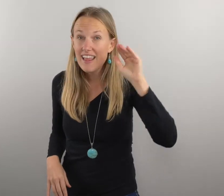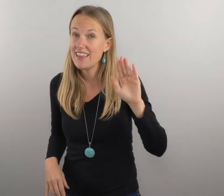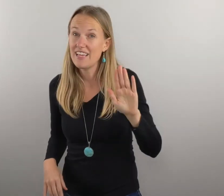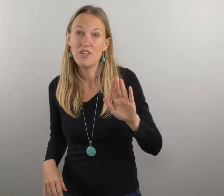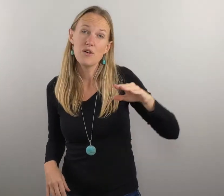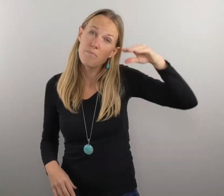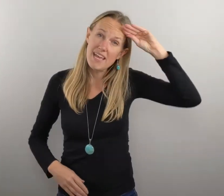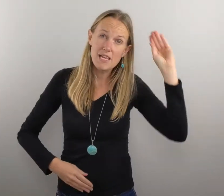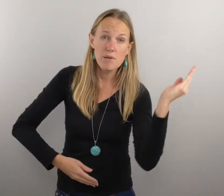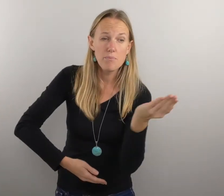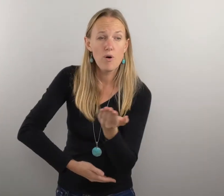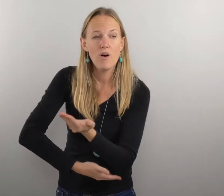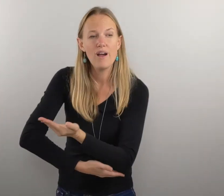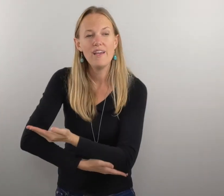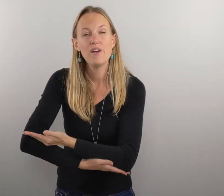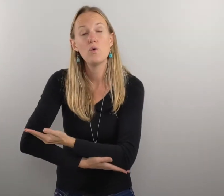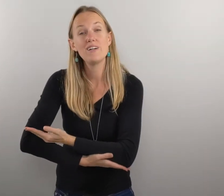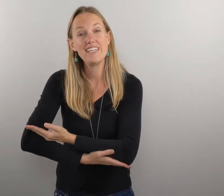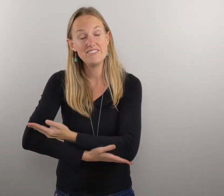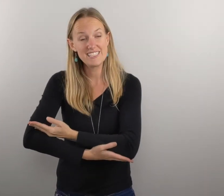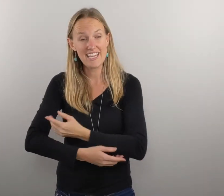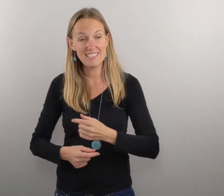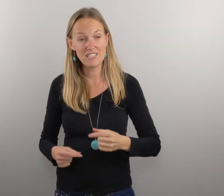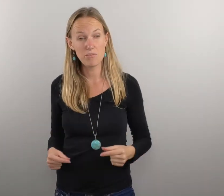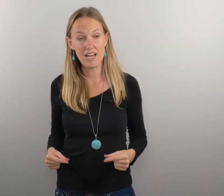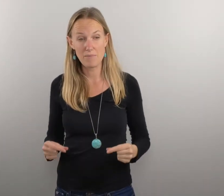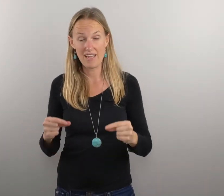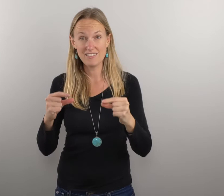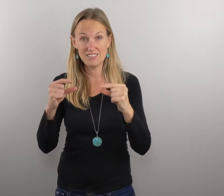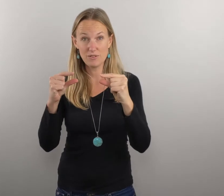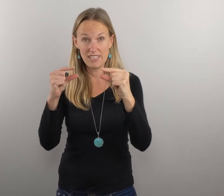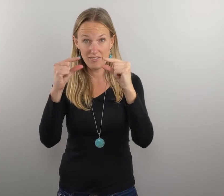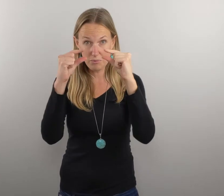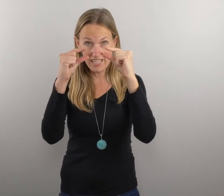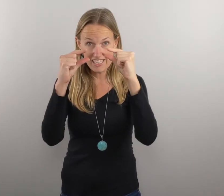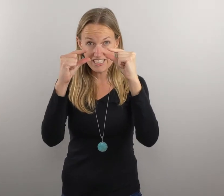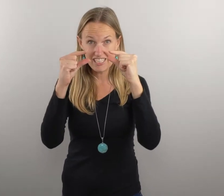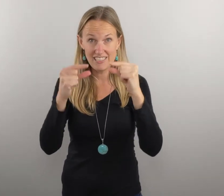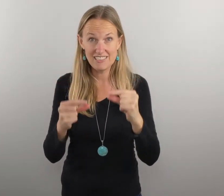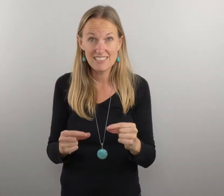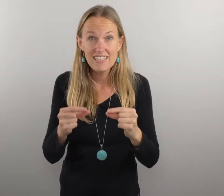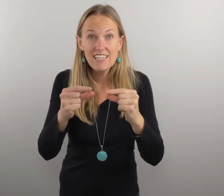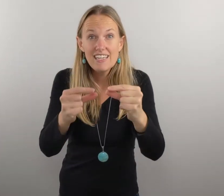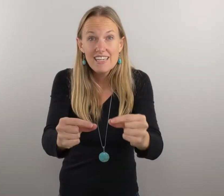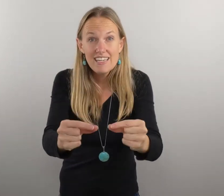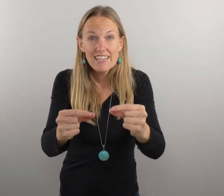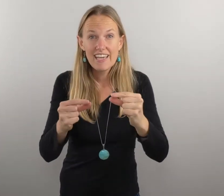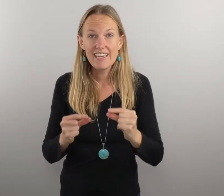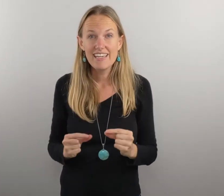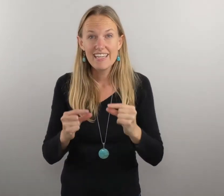that your baby boy will give sight to the blind man? So give, you're making G's. Okay,